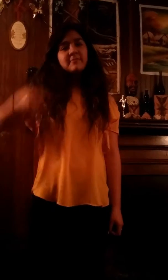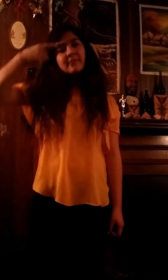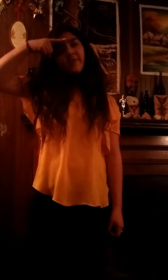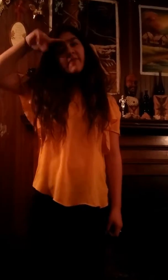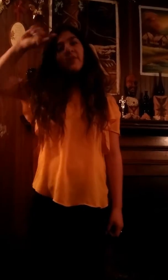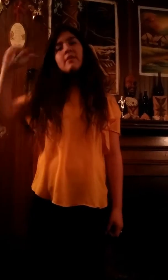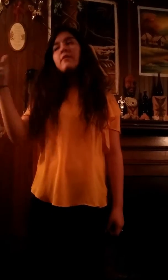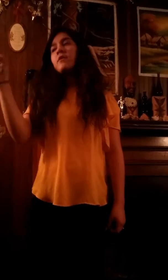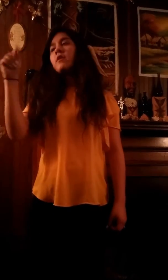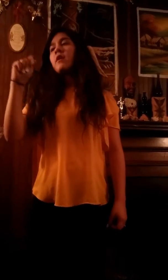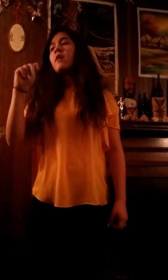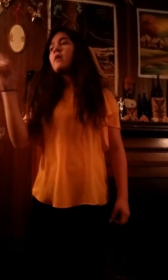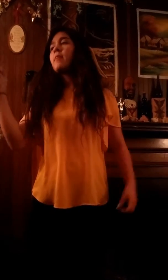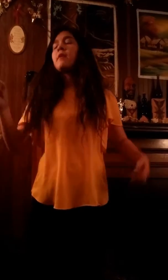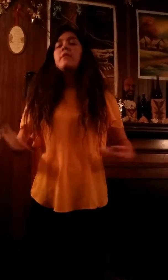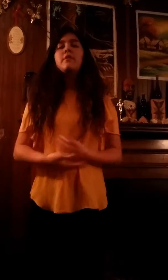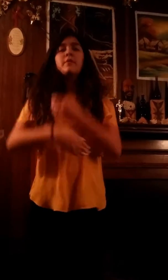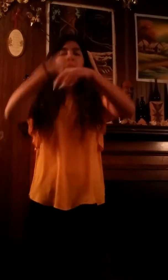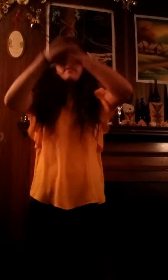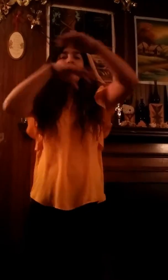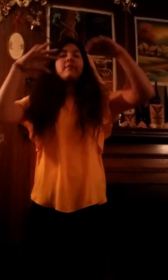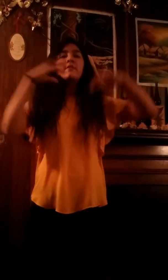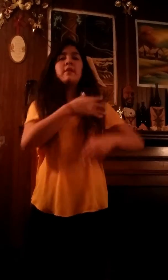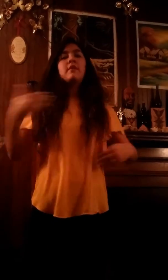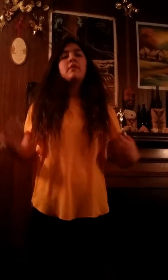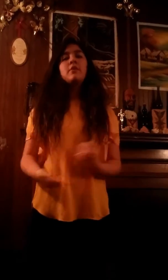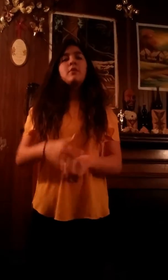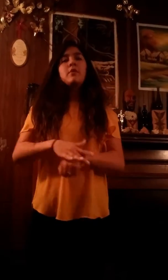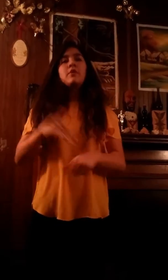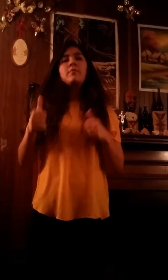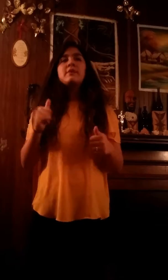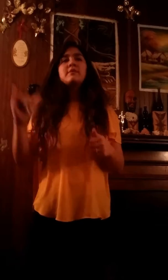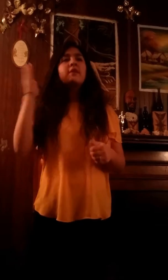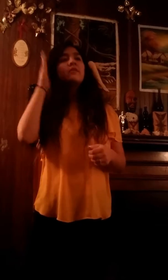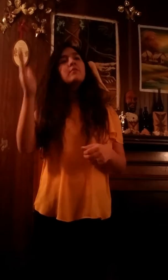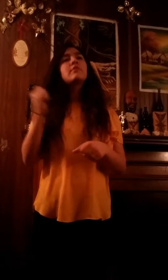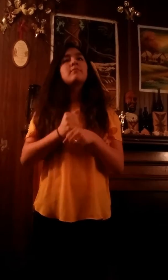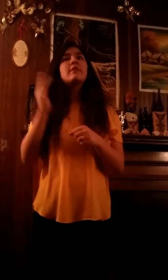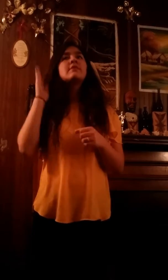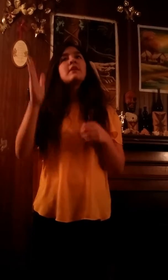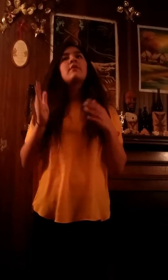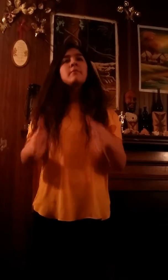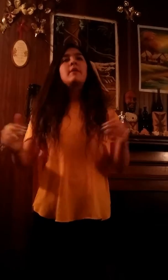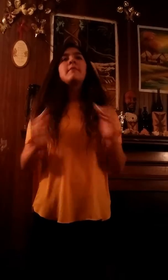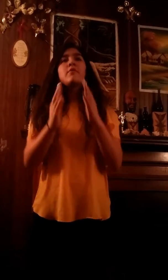For as the new heavens and new earth which I will make shall remain before me, saith the Lord,